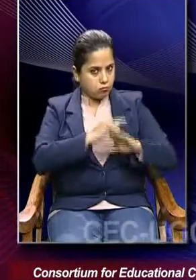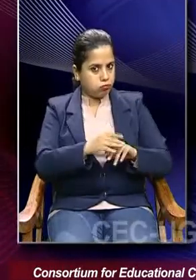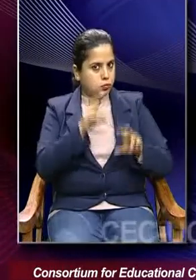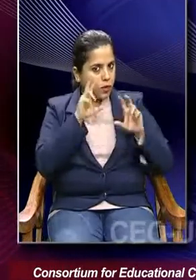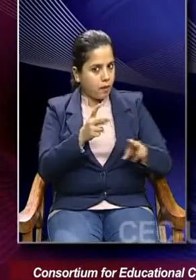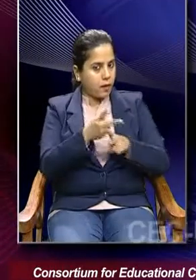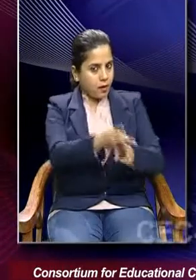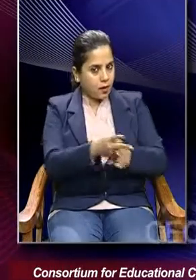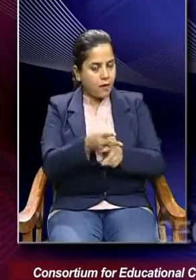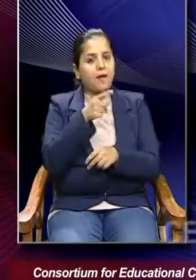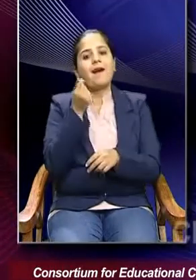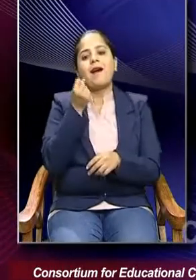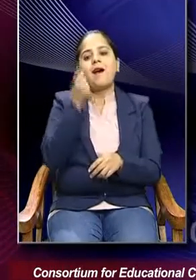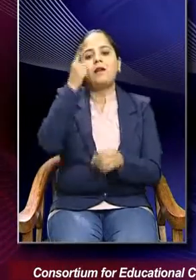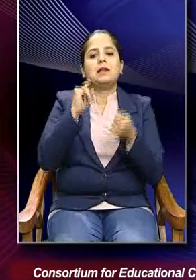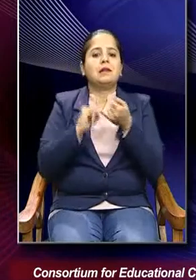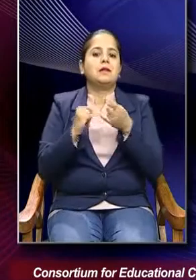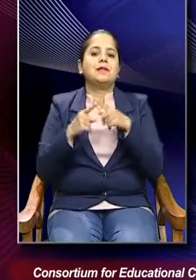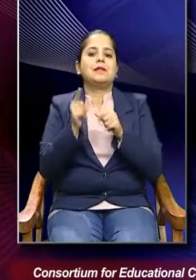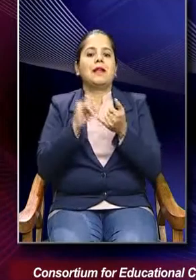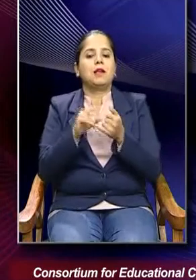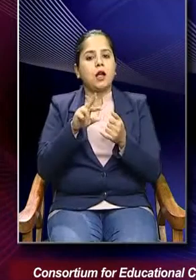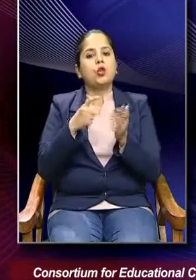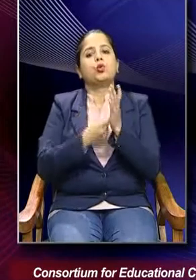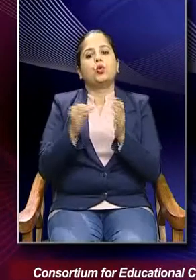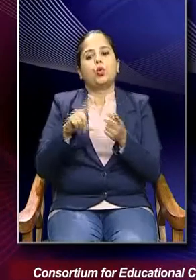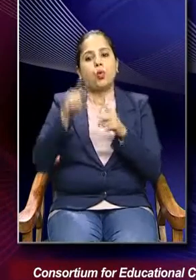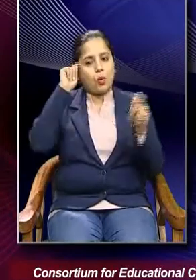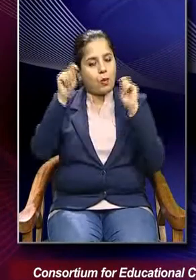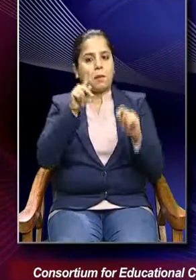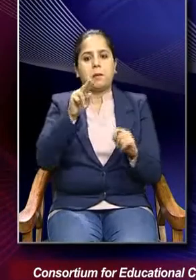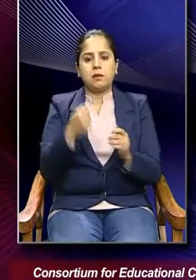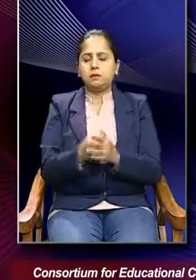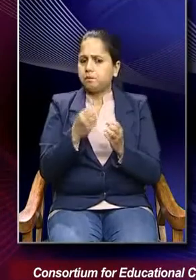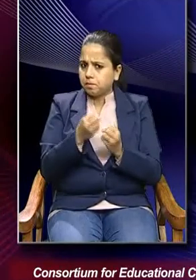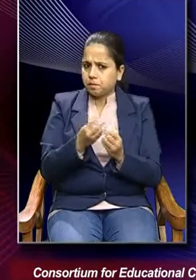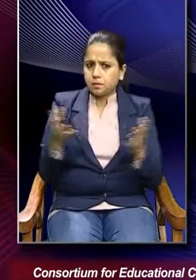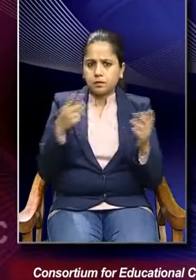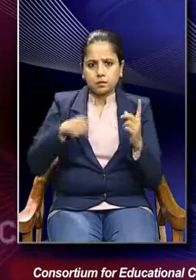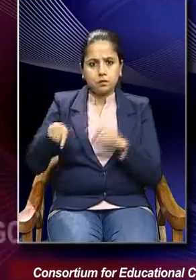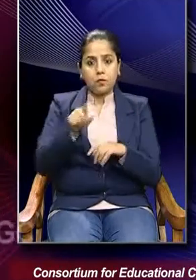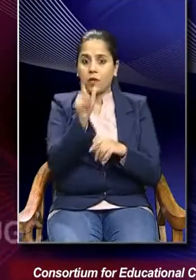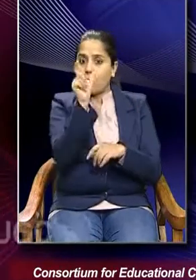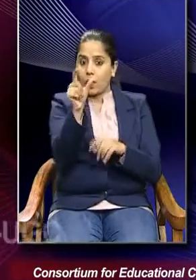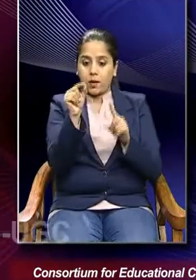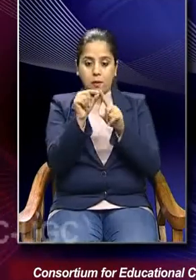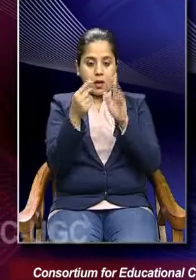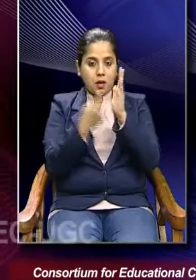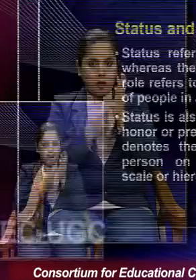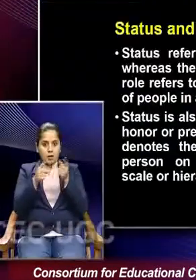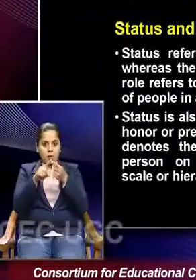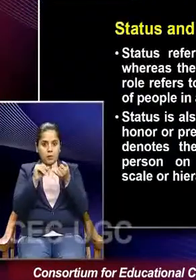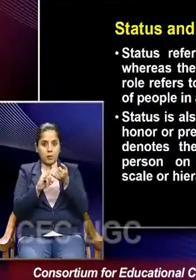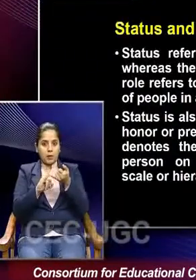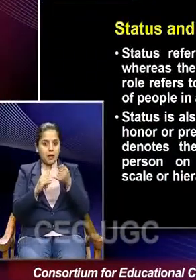that is the understanding of status and role. Many a time the word prestige is used